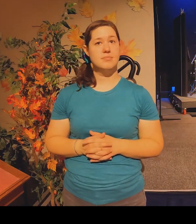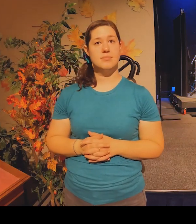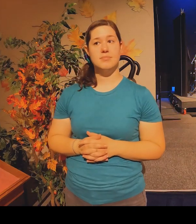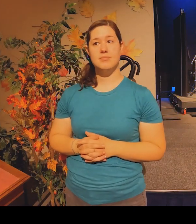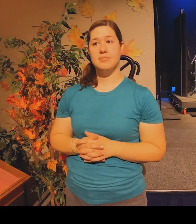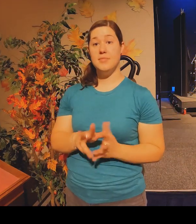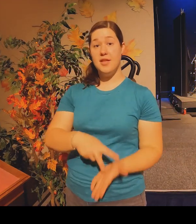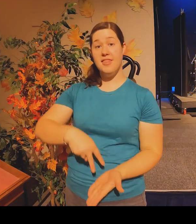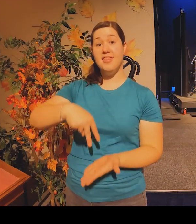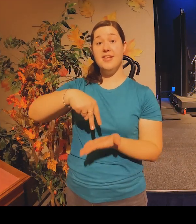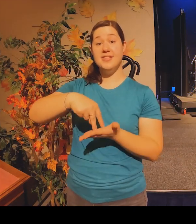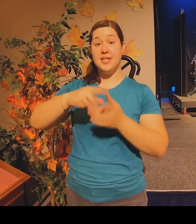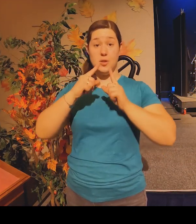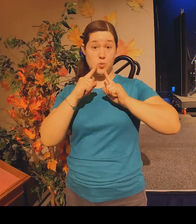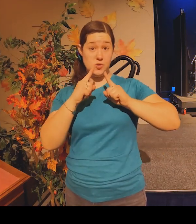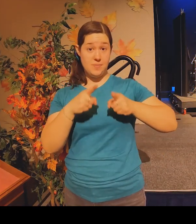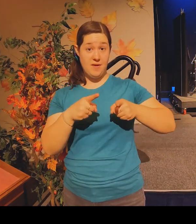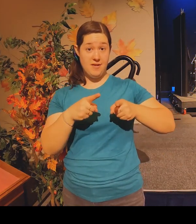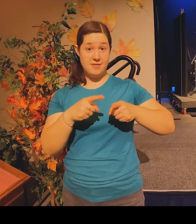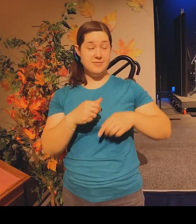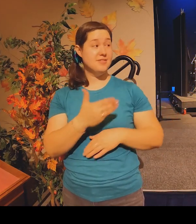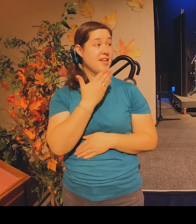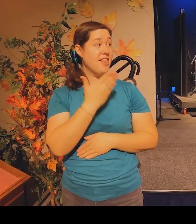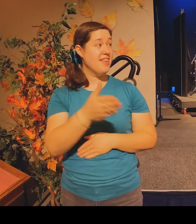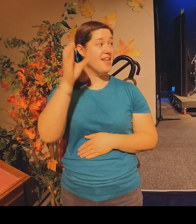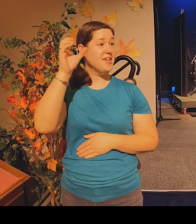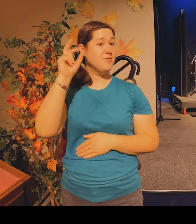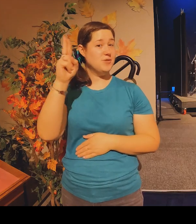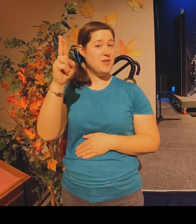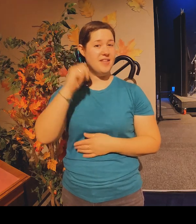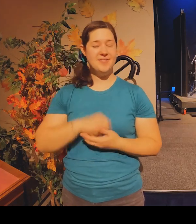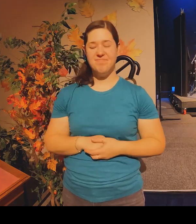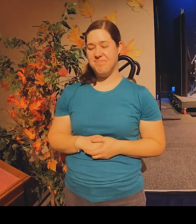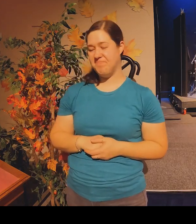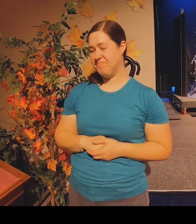Well, let's stand as we respond. Thank you, Pastor Charlie.